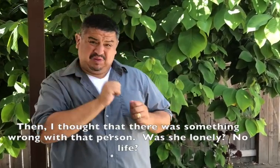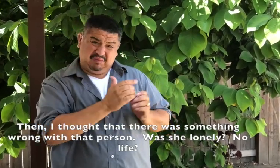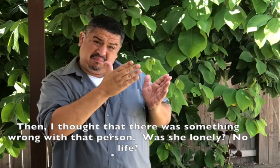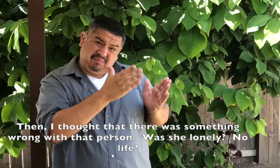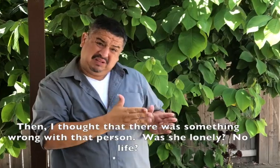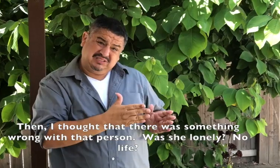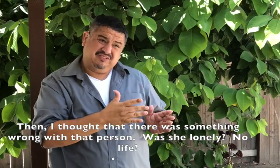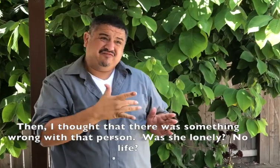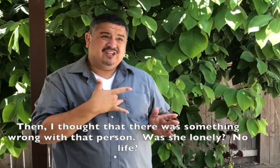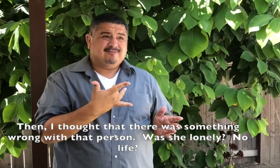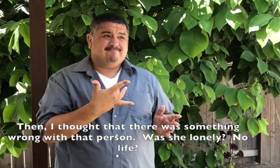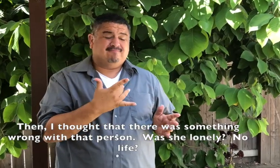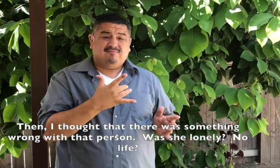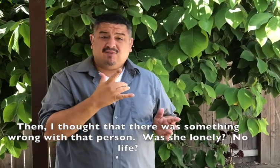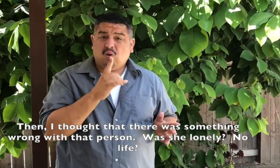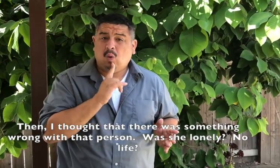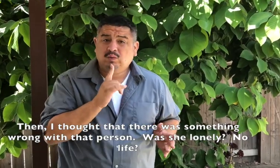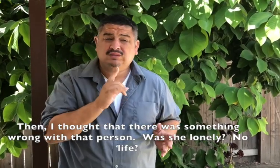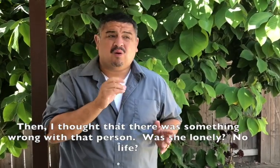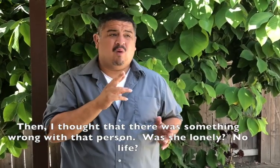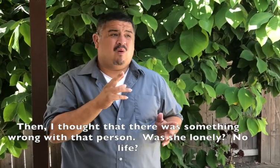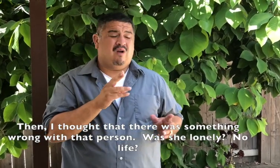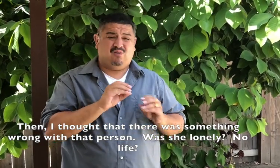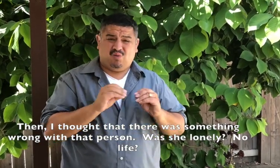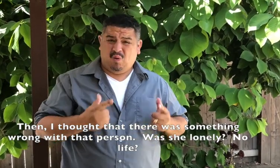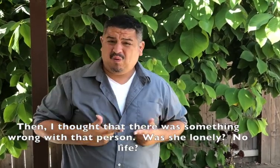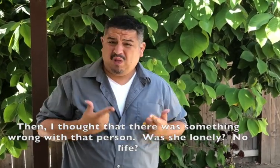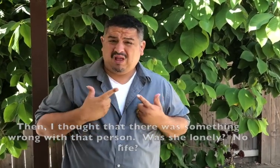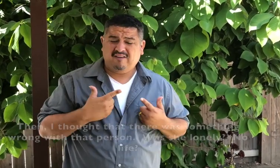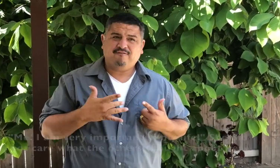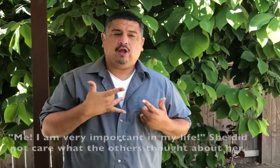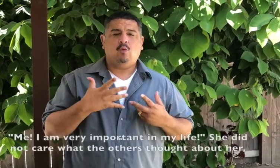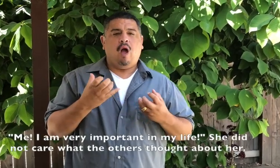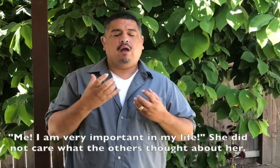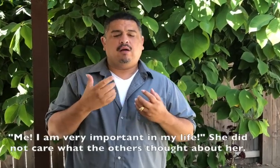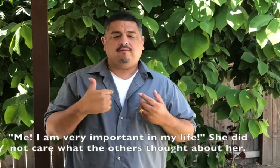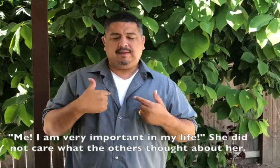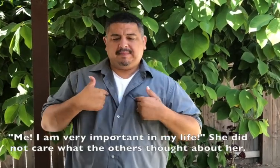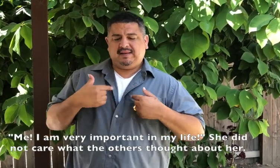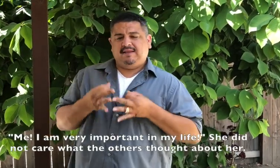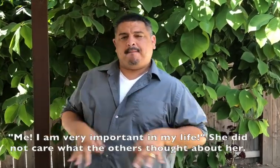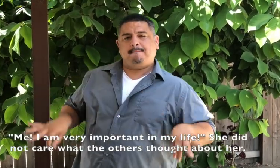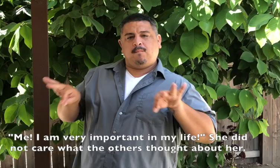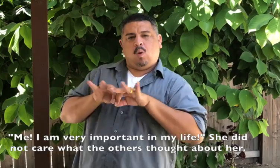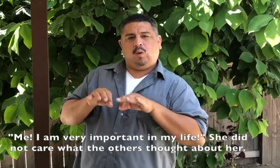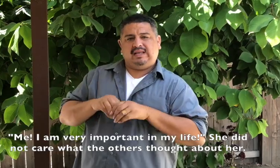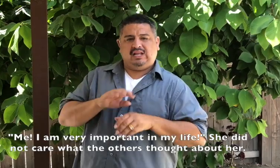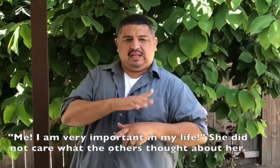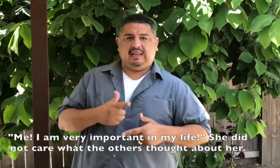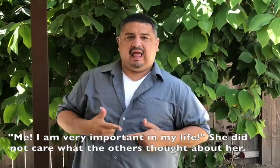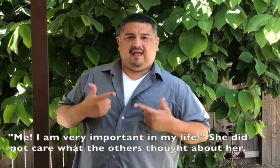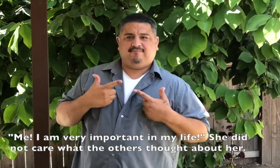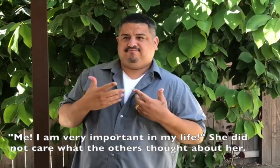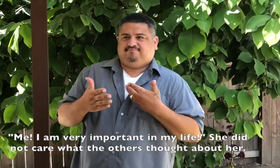there something wrong with that person? Was she lonely? No life? Me, I'm very important in her